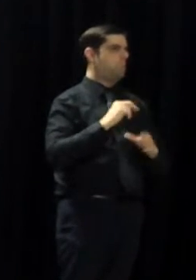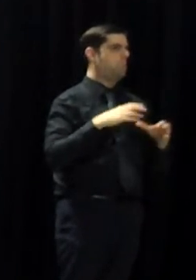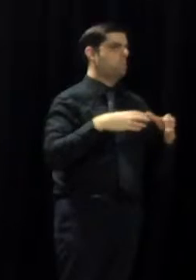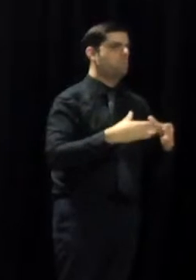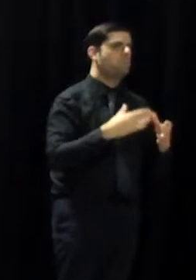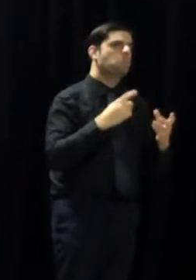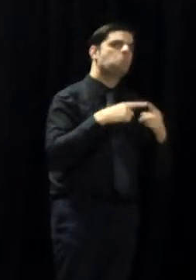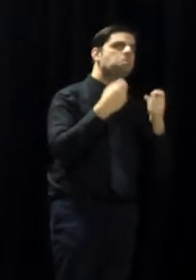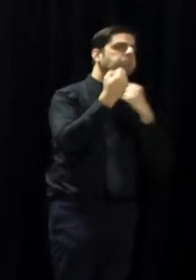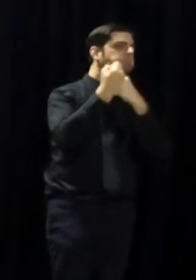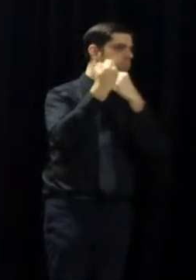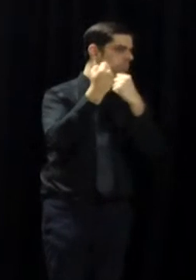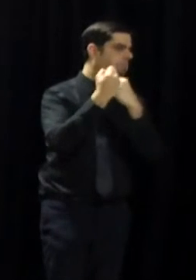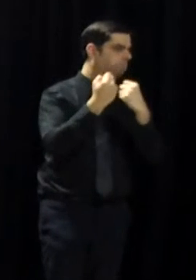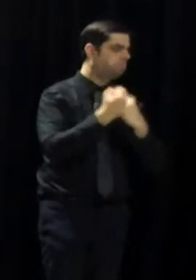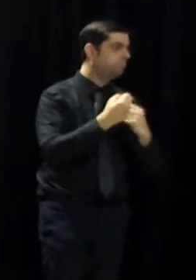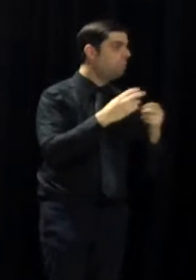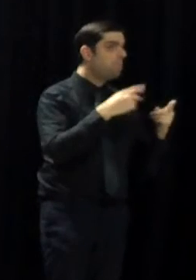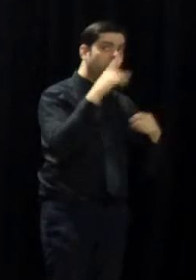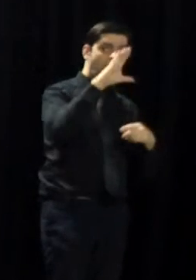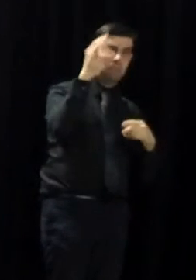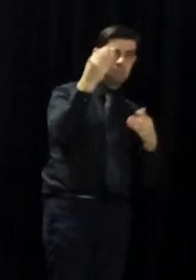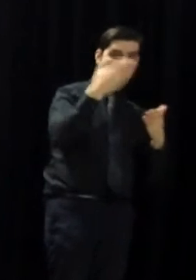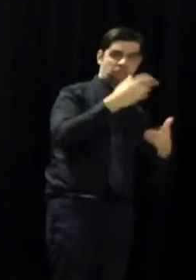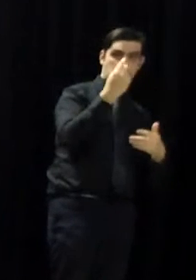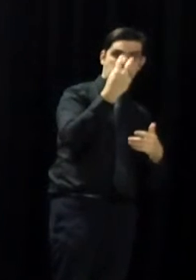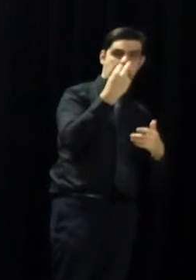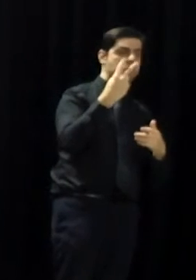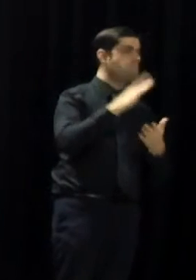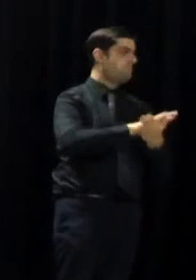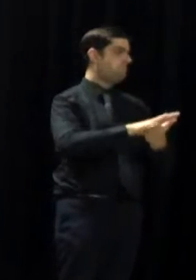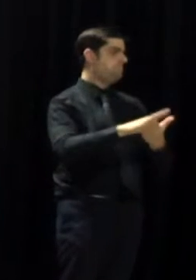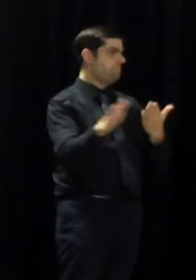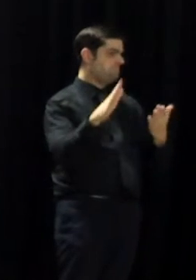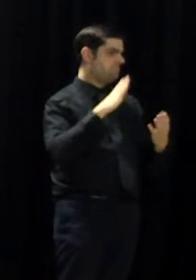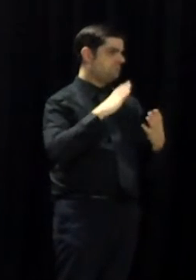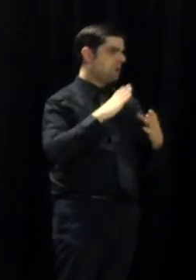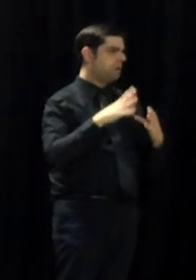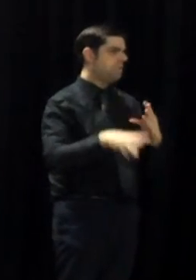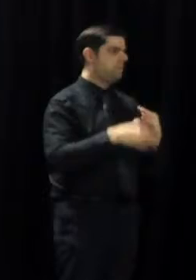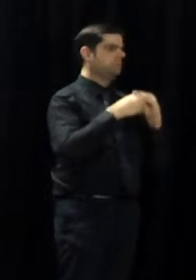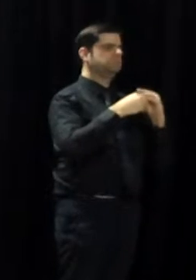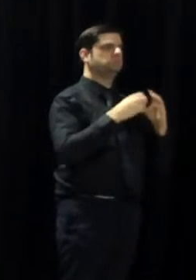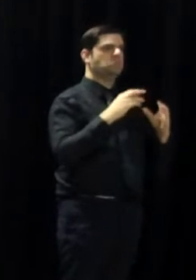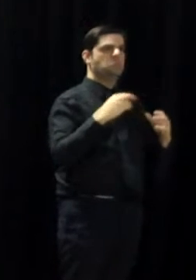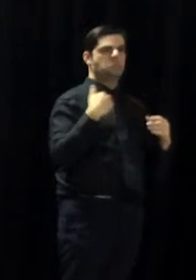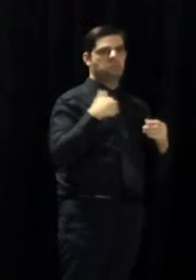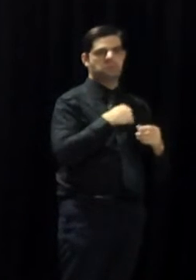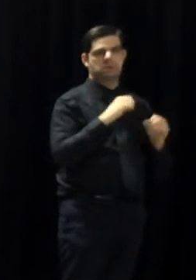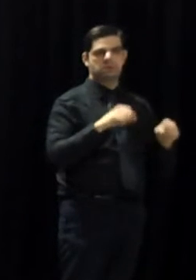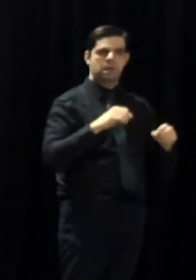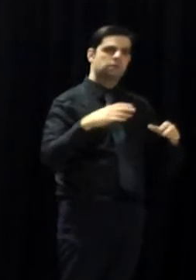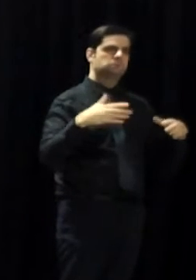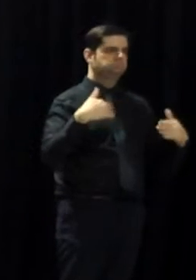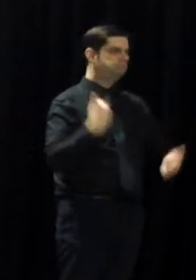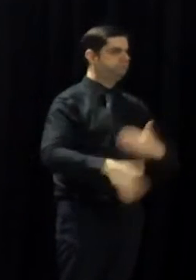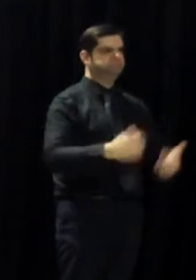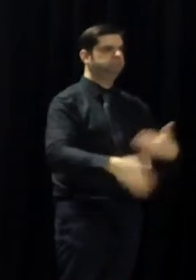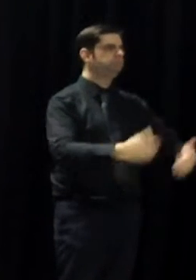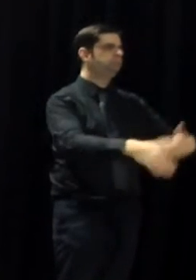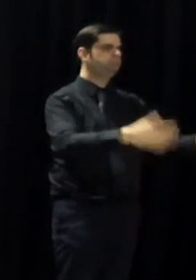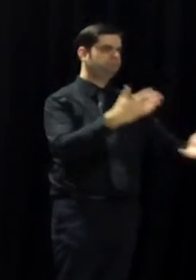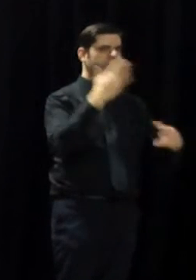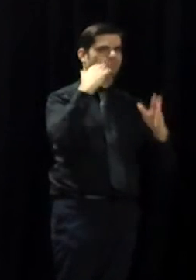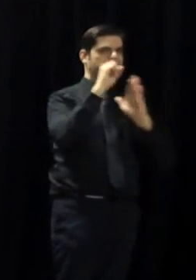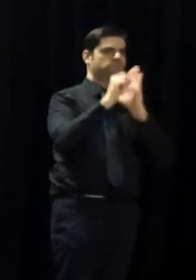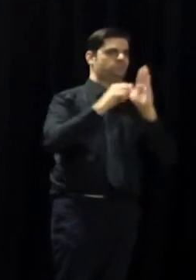this, even if it's 2 or 3 cases a day per employee, many hands